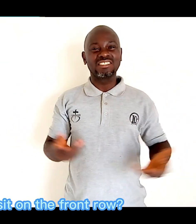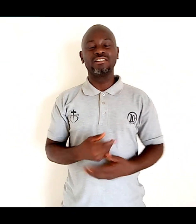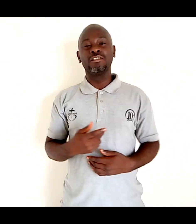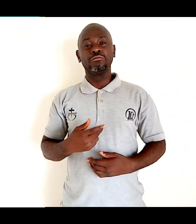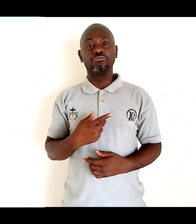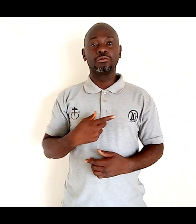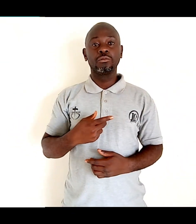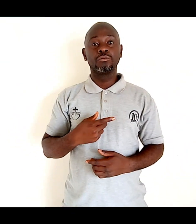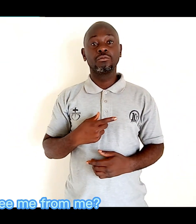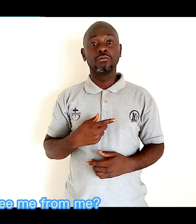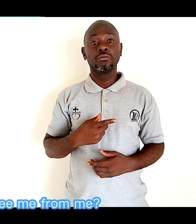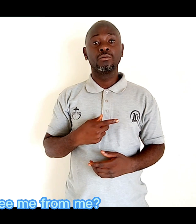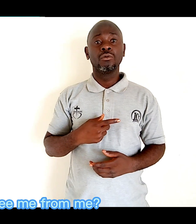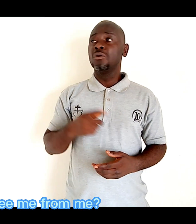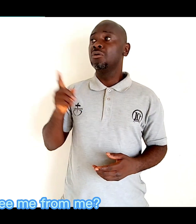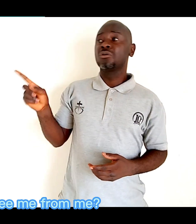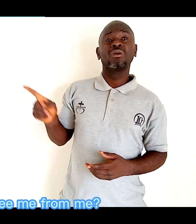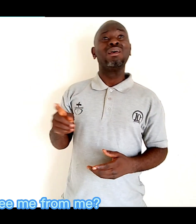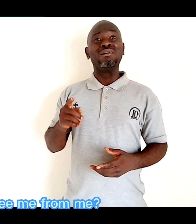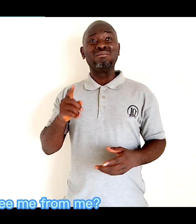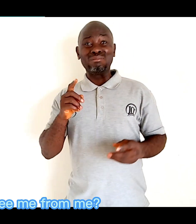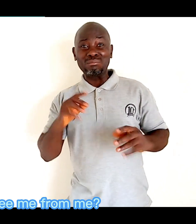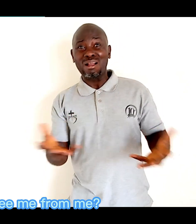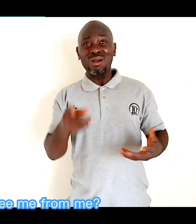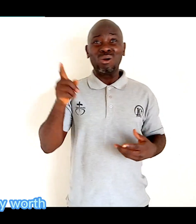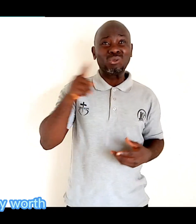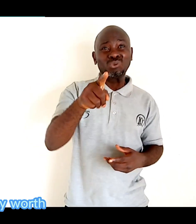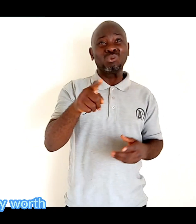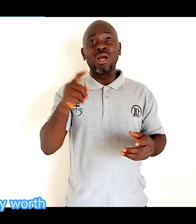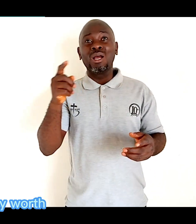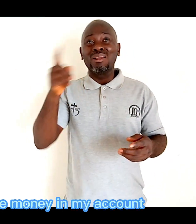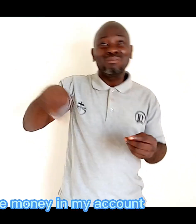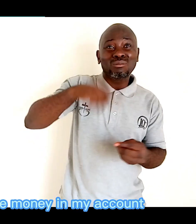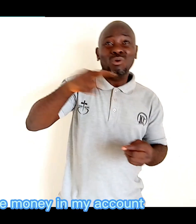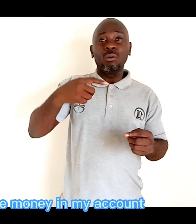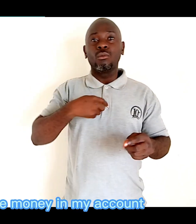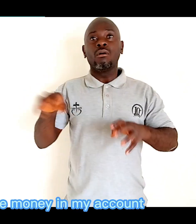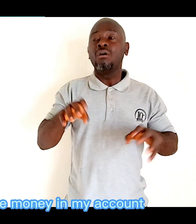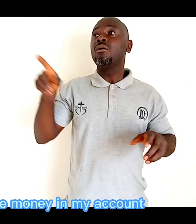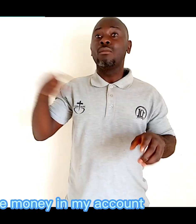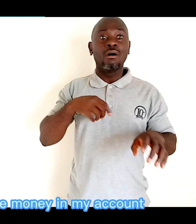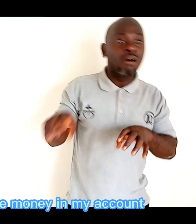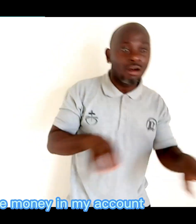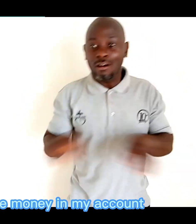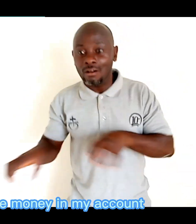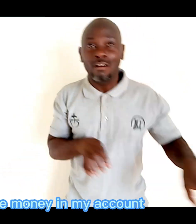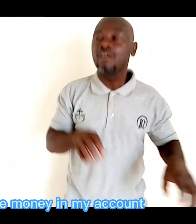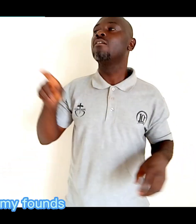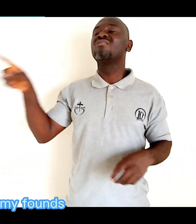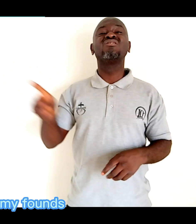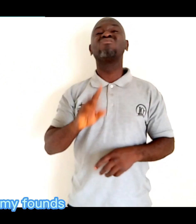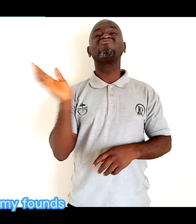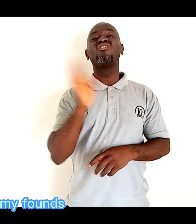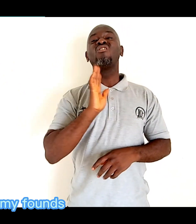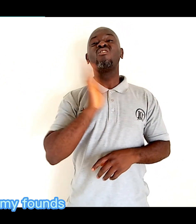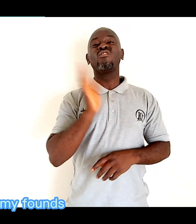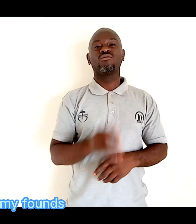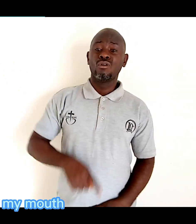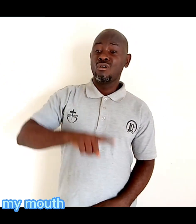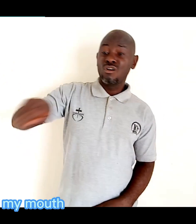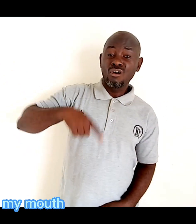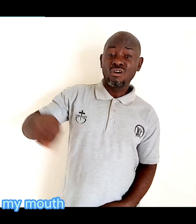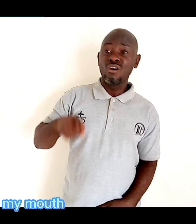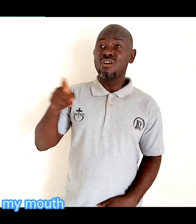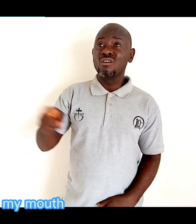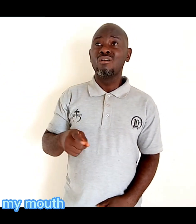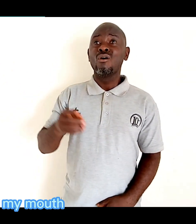row? Why can't they just see me for me? Why does my worth have to be determined by the money in my account, or the cartel in my fount,